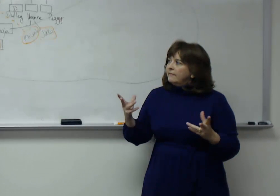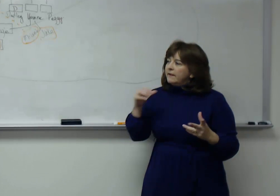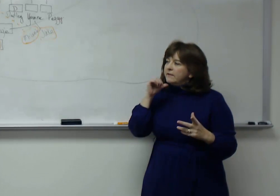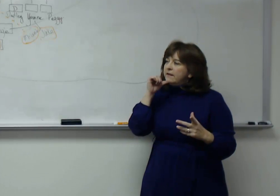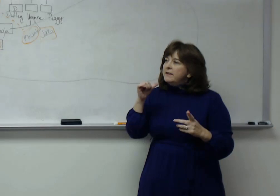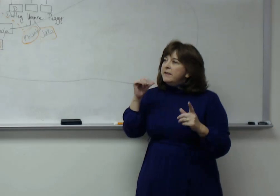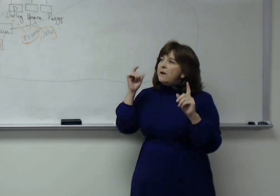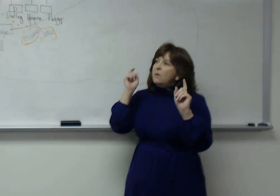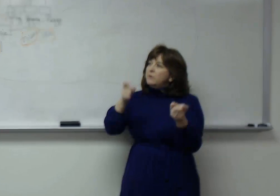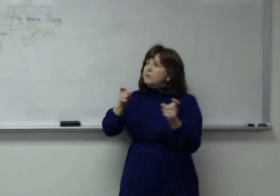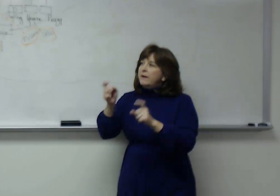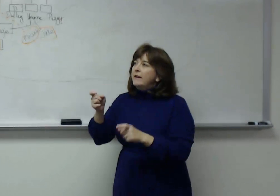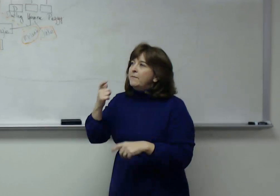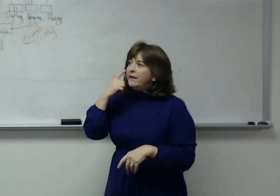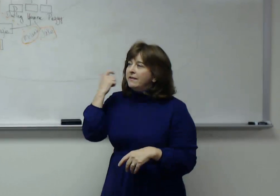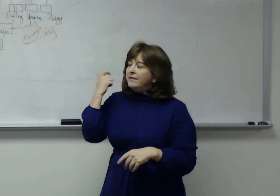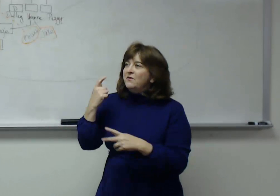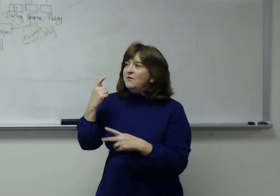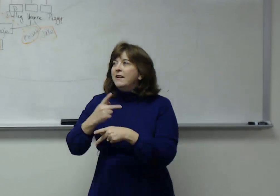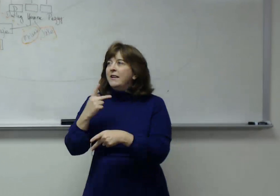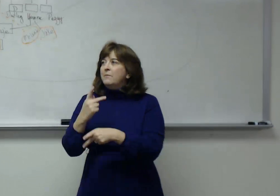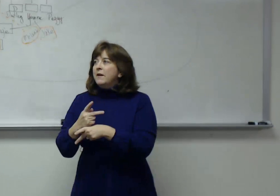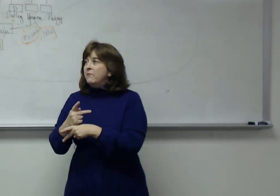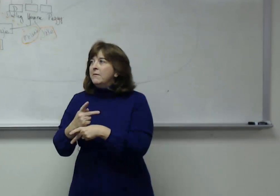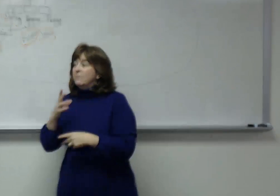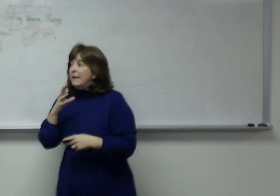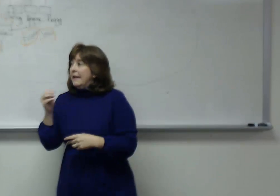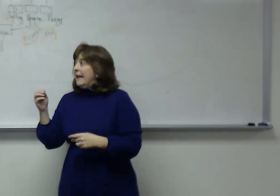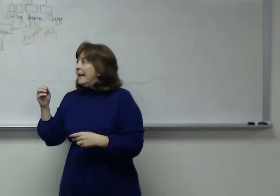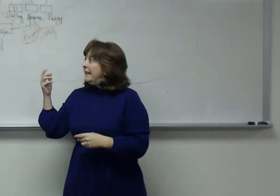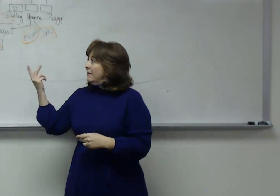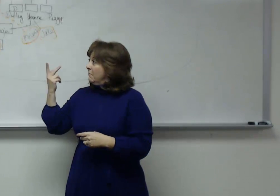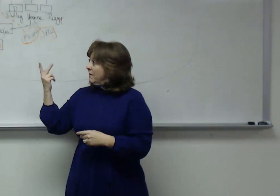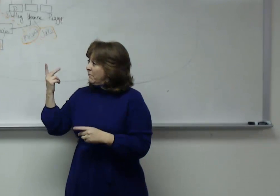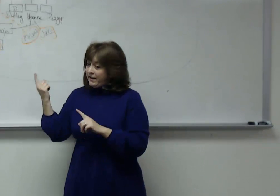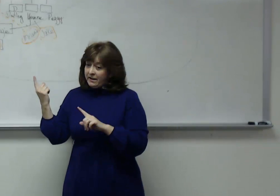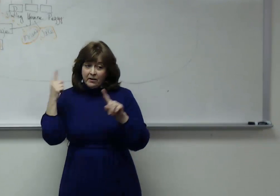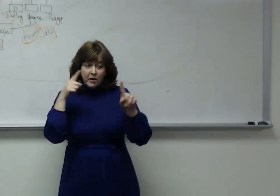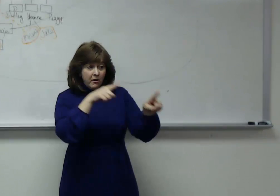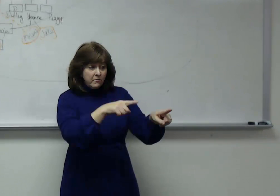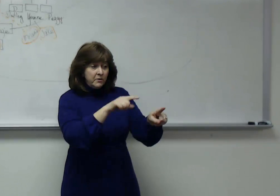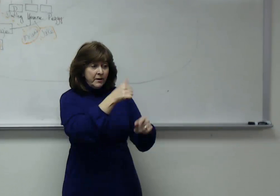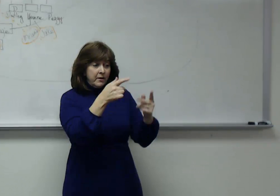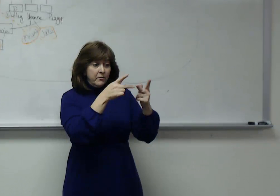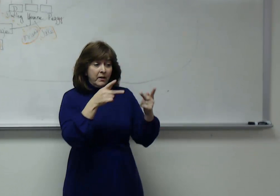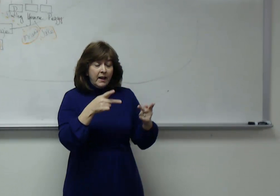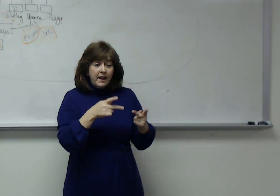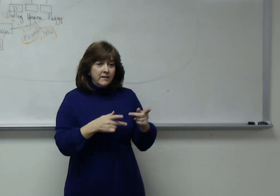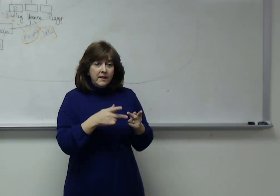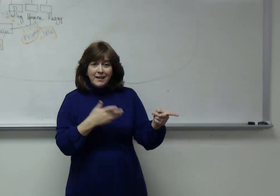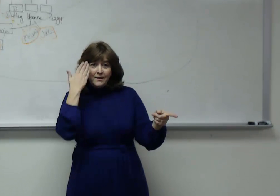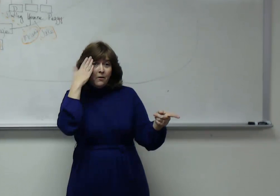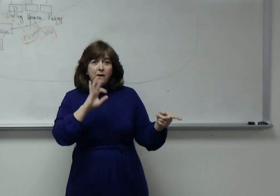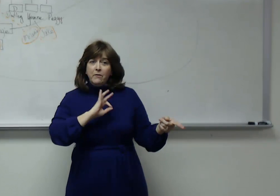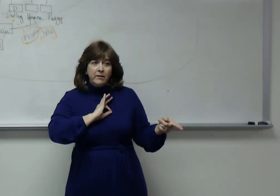it's not done arbitrarily because then you've got to keep up with them. And then when we go to another place, well, they don't know